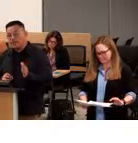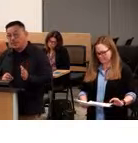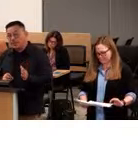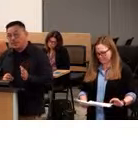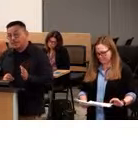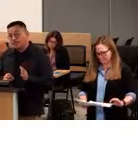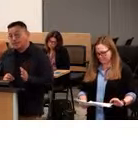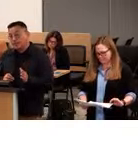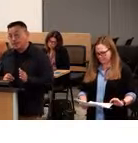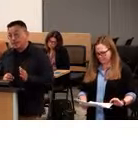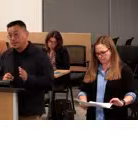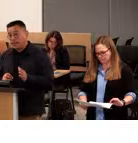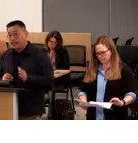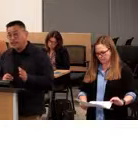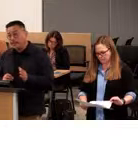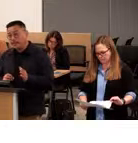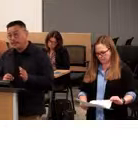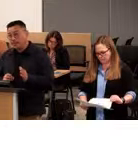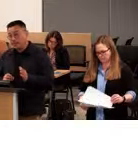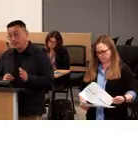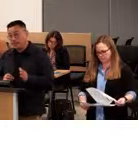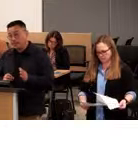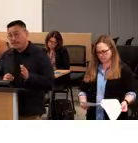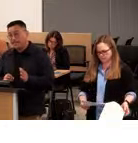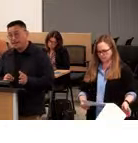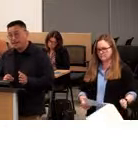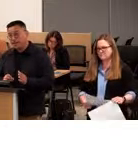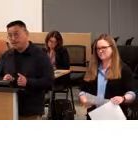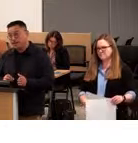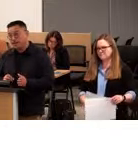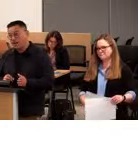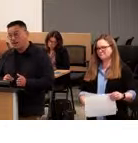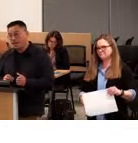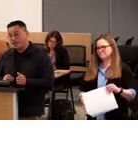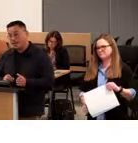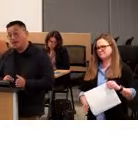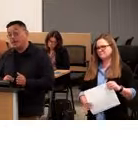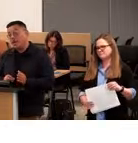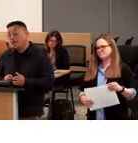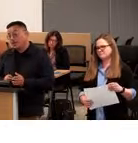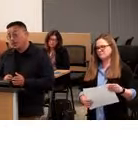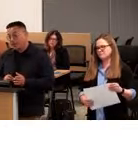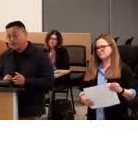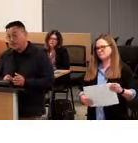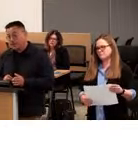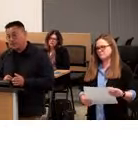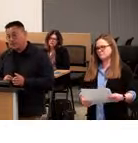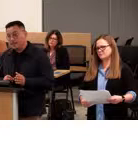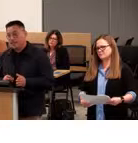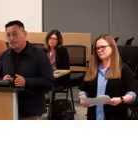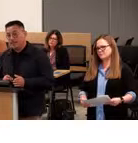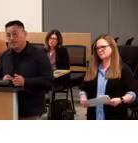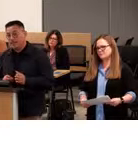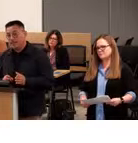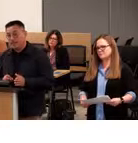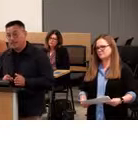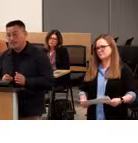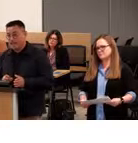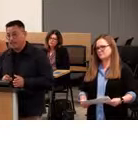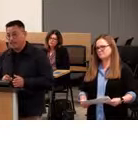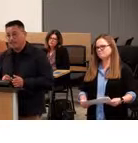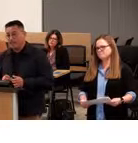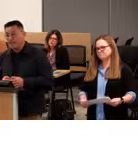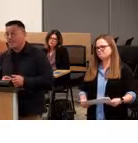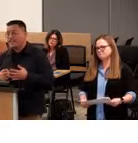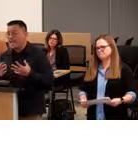was really good to review the learner's reality and the instructional framework, especially within the context of our neurodiverse students and the experience of our children of